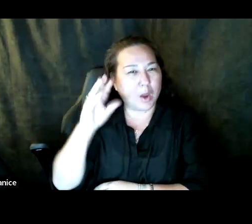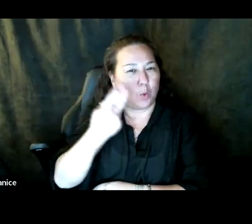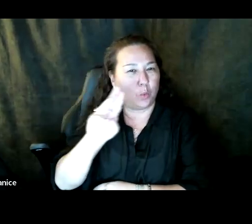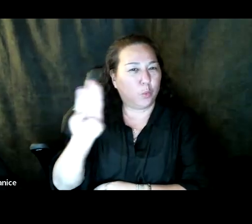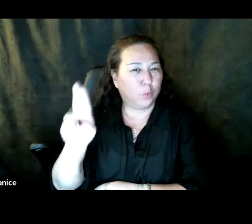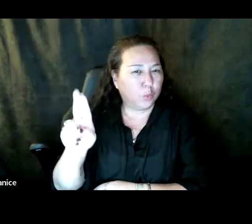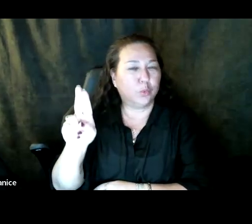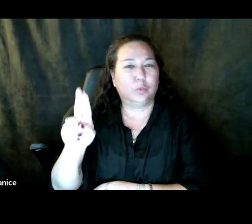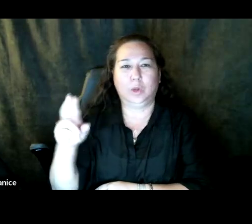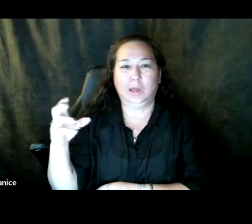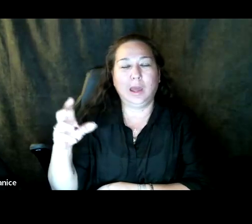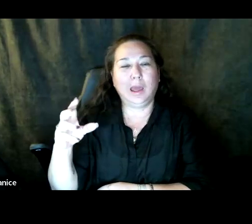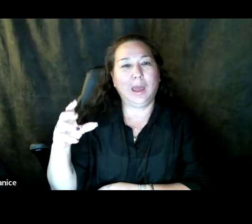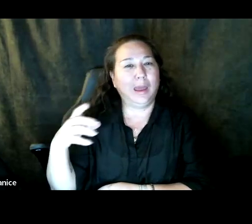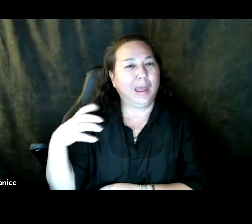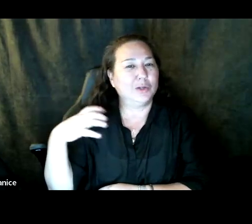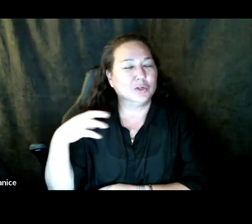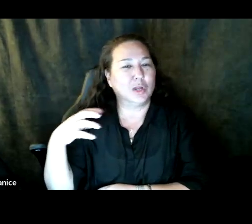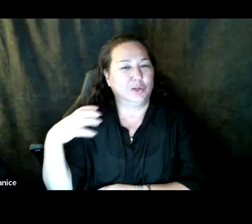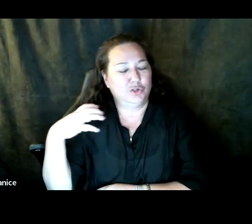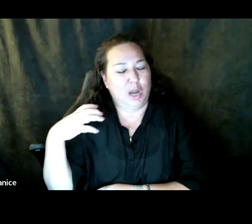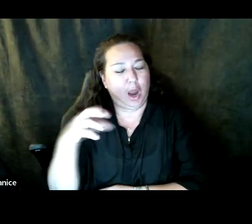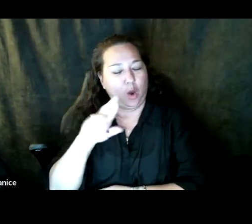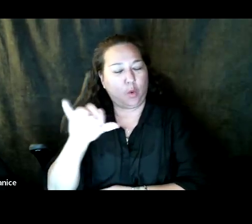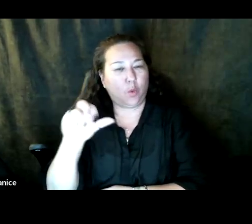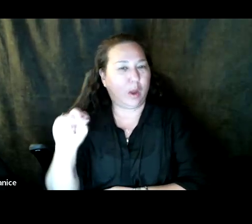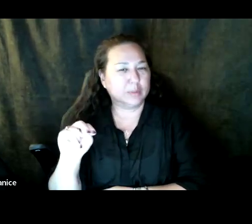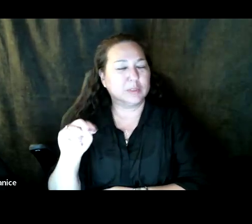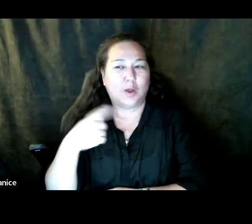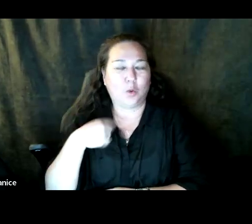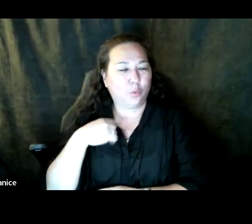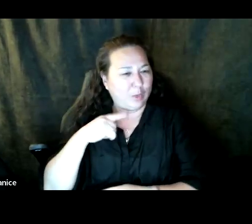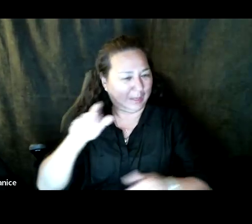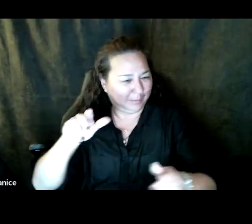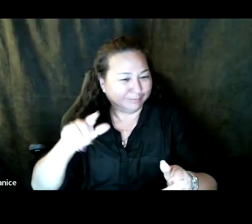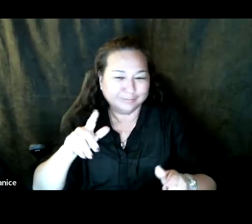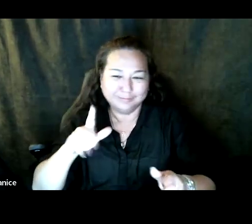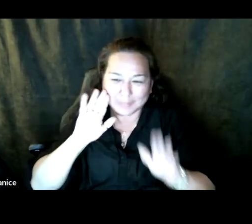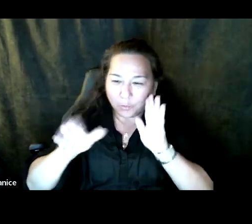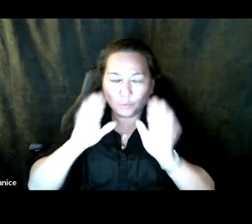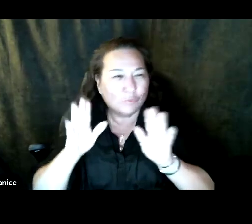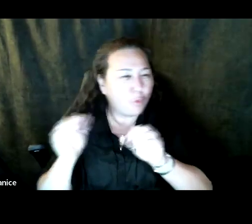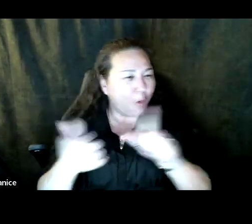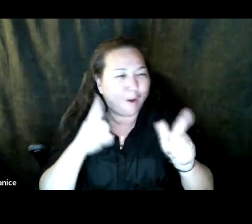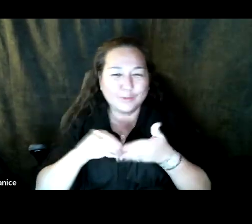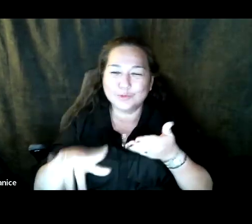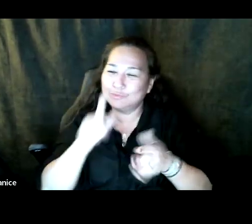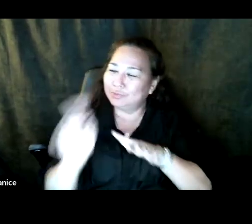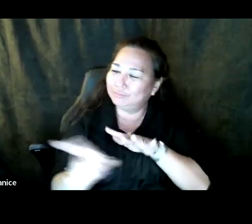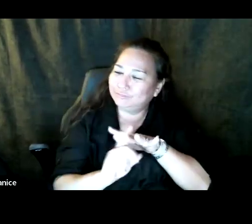students, families, and staff as they arrived at school, and we participated in the longtime Boston tradition of handing